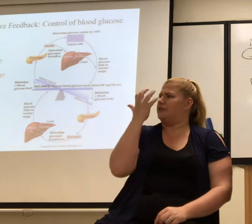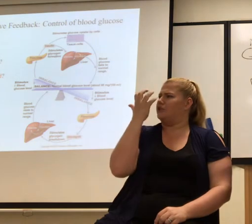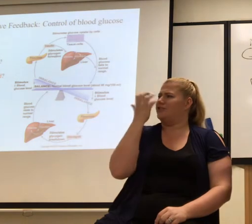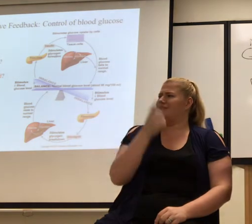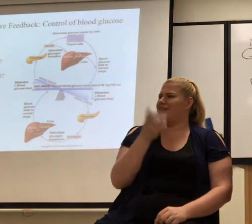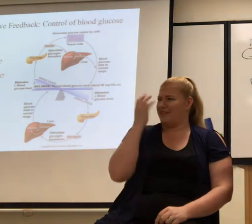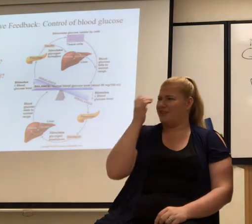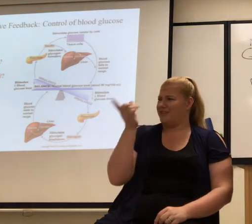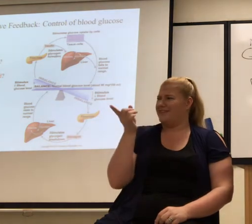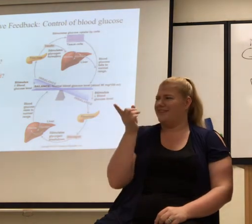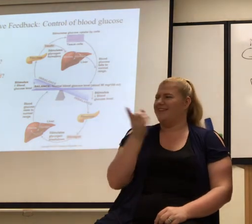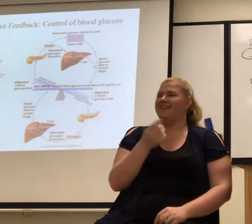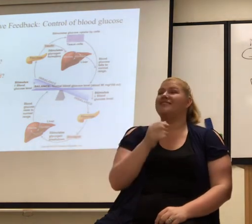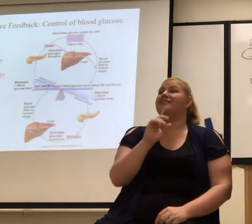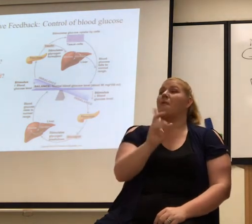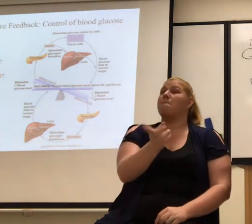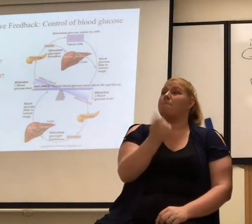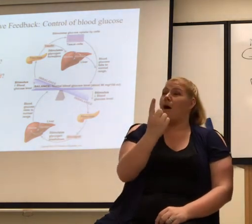polysaccharide.